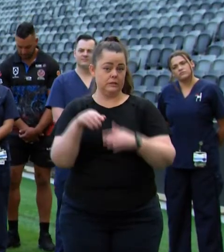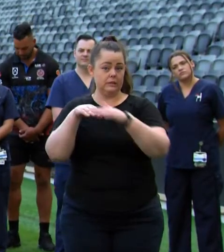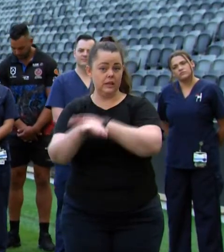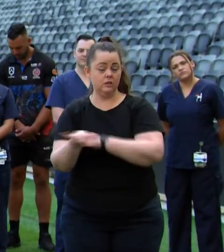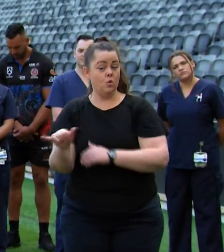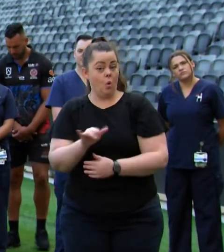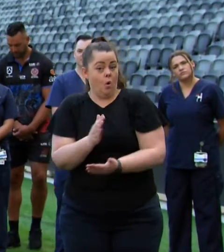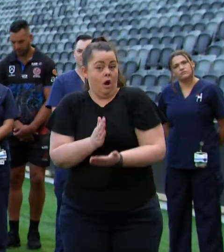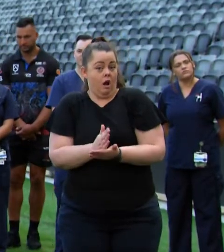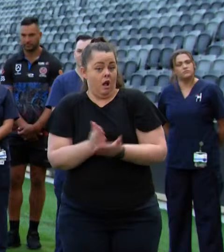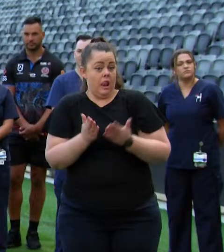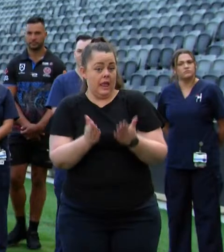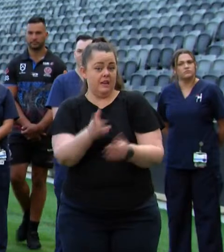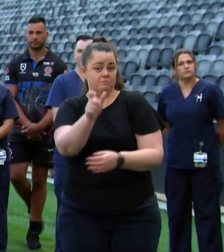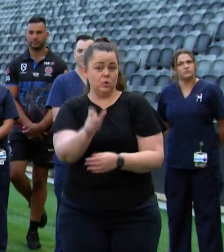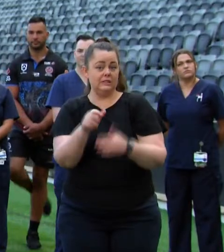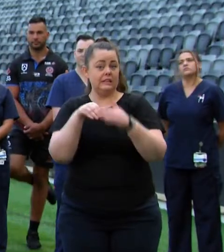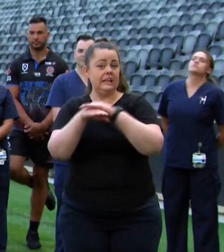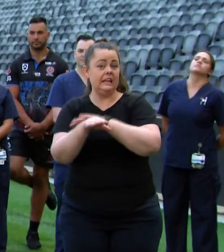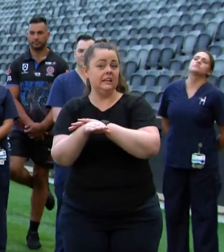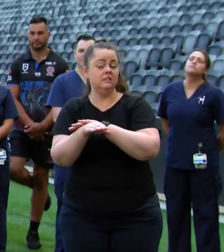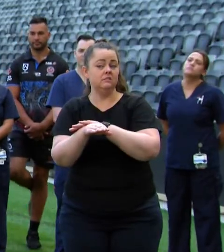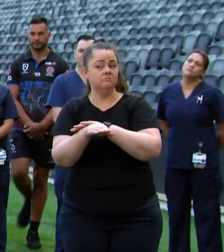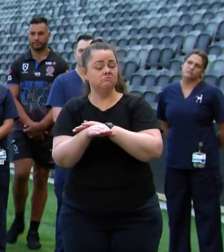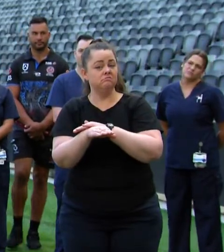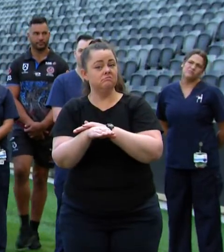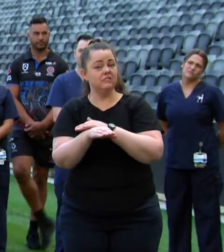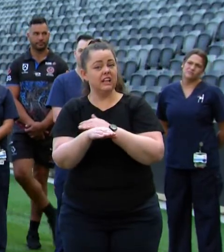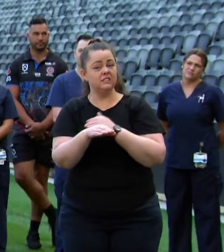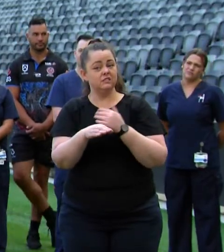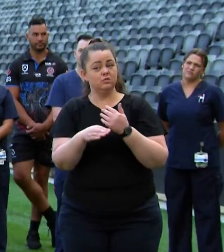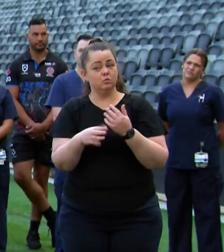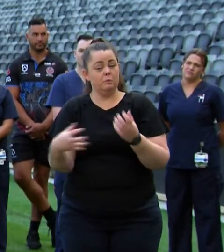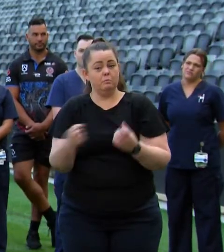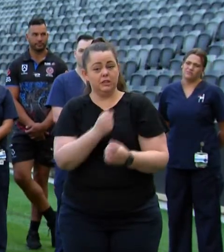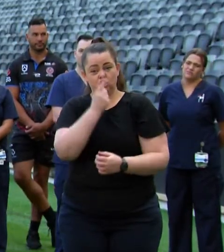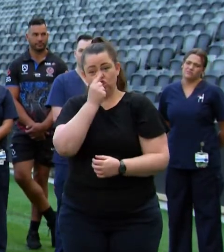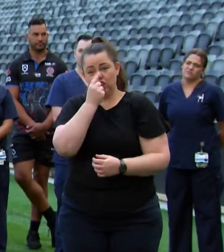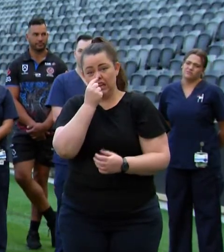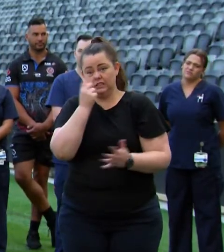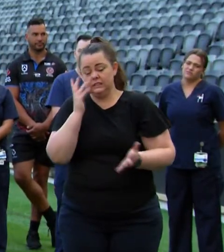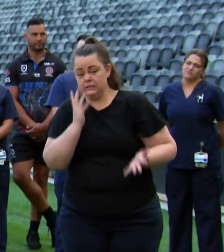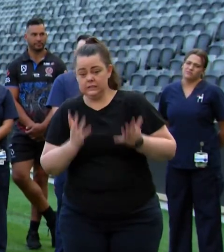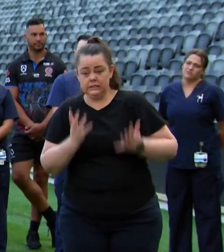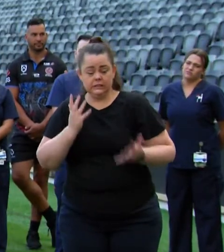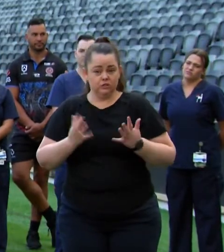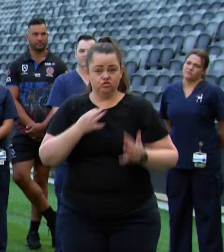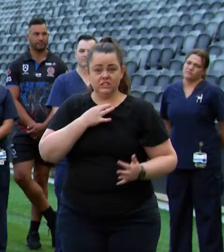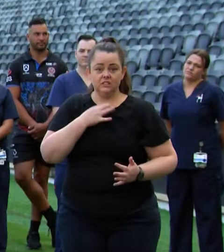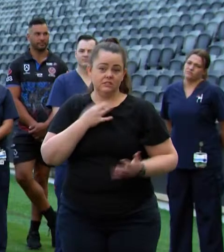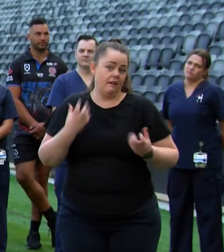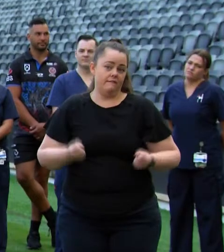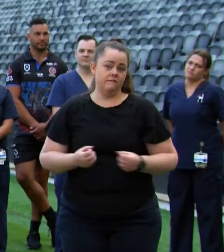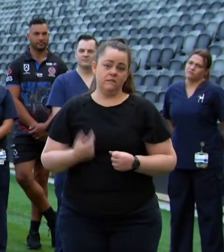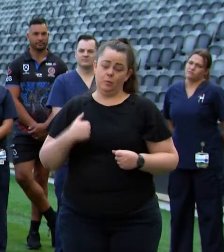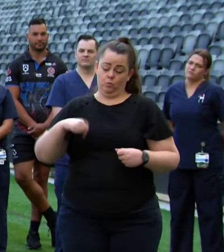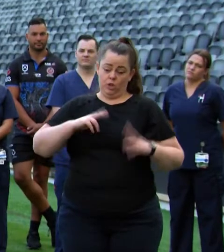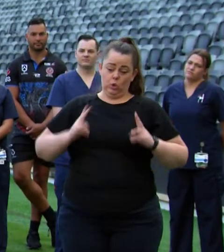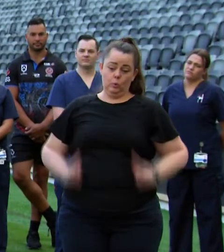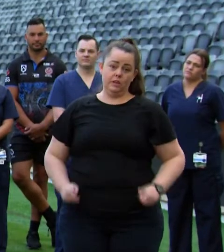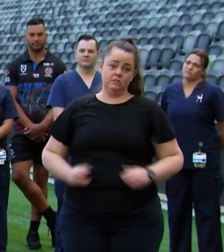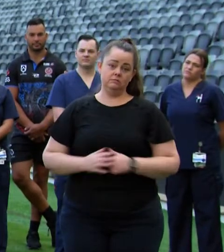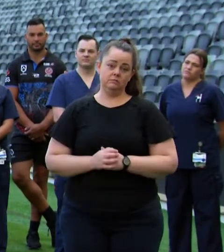criteria, that you're taking a chance. But sometimes you do that because that's the humanity that drives it. I, as Minister, have worn